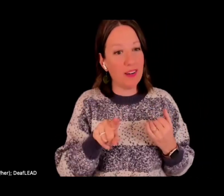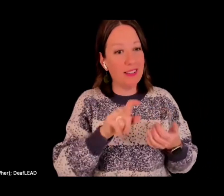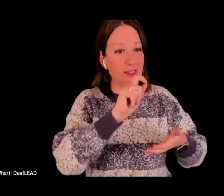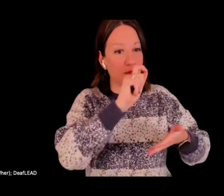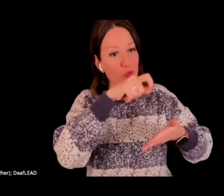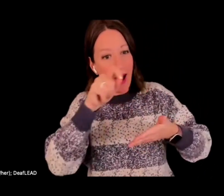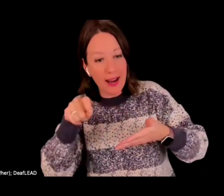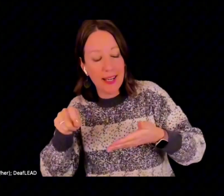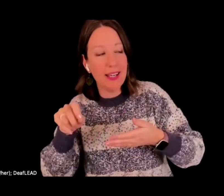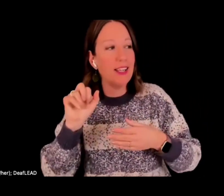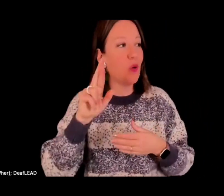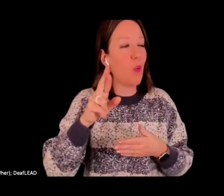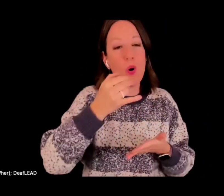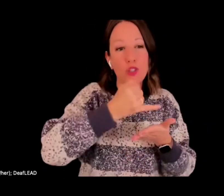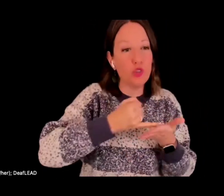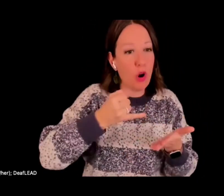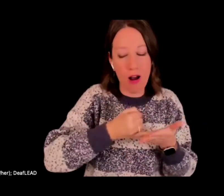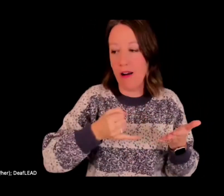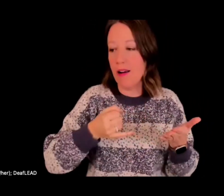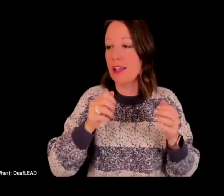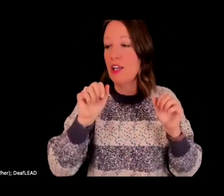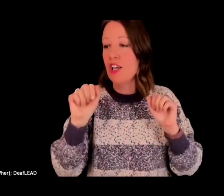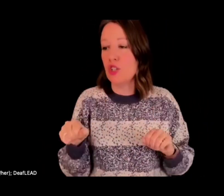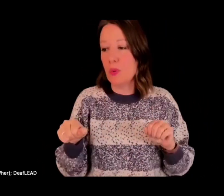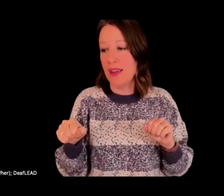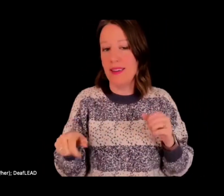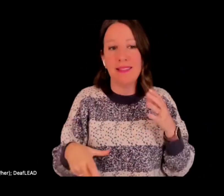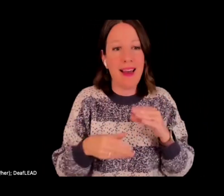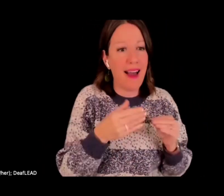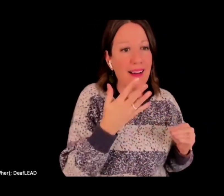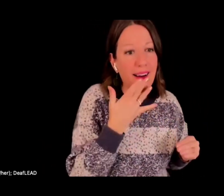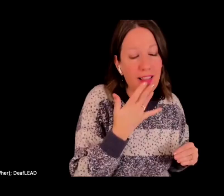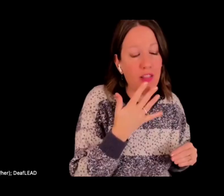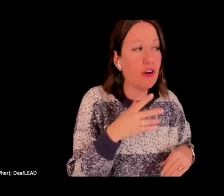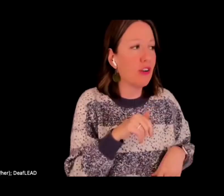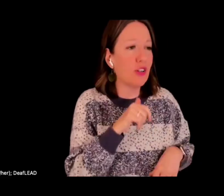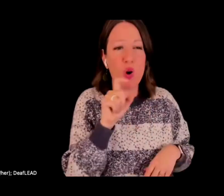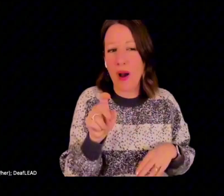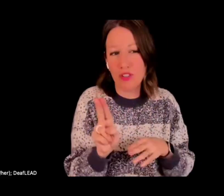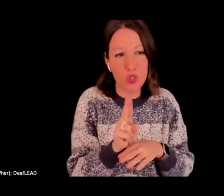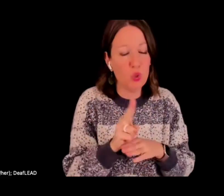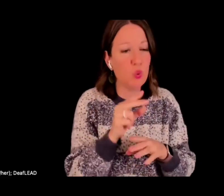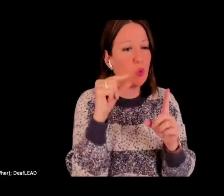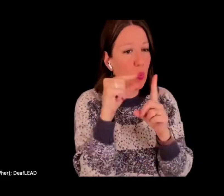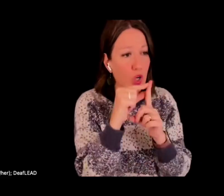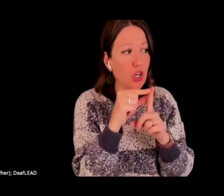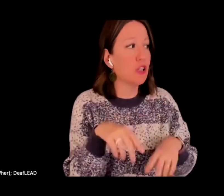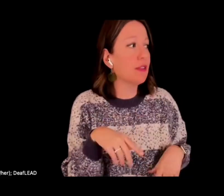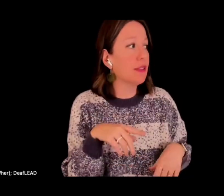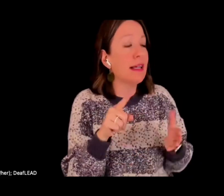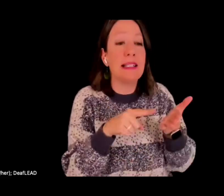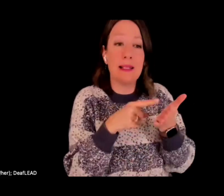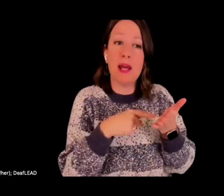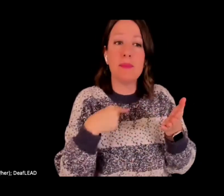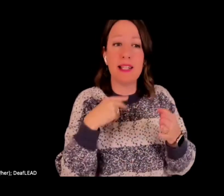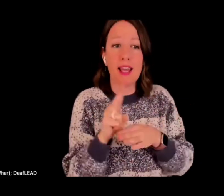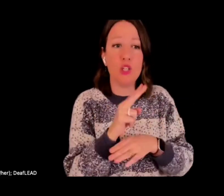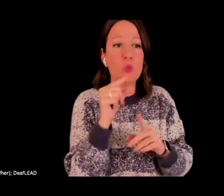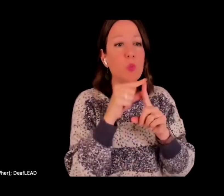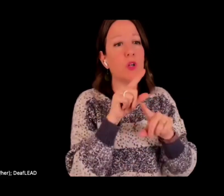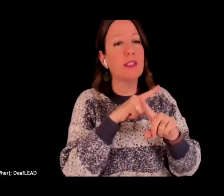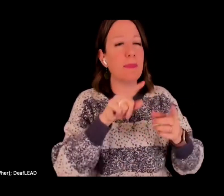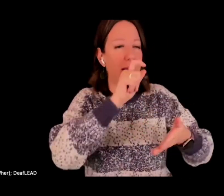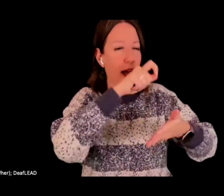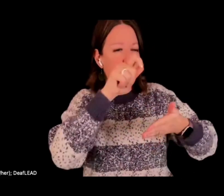Okay, so now for our first prompt, you can write or draw in response. You could